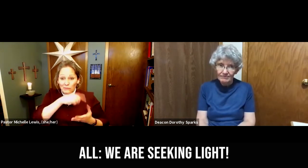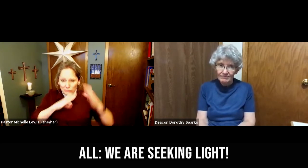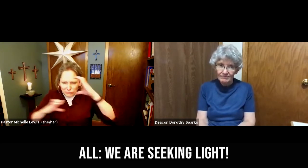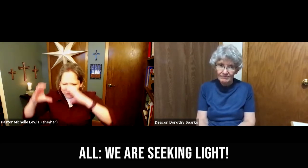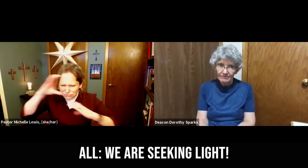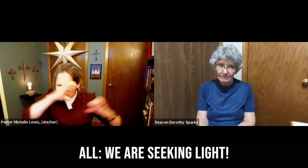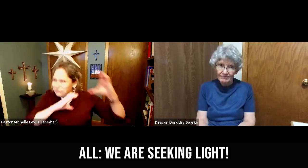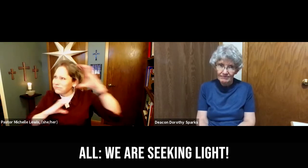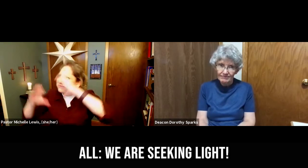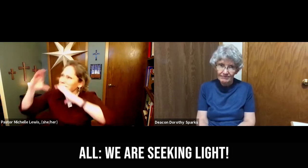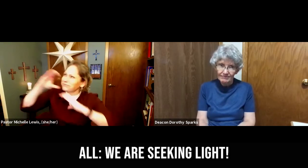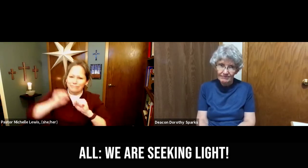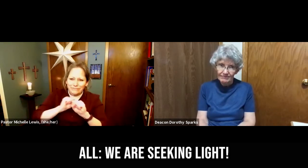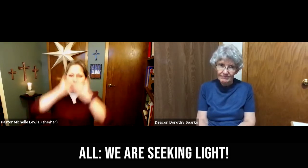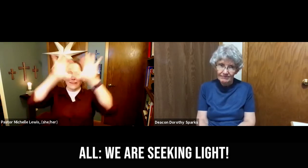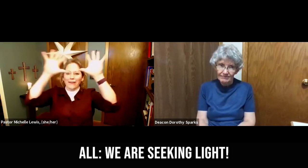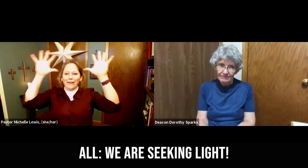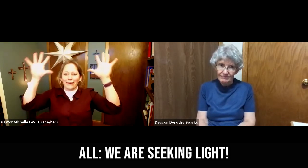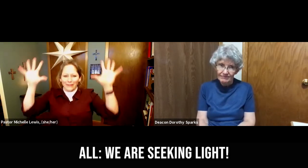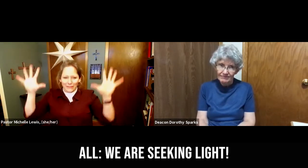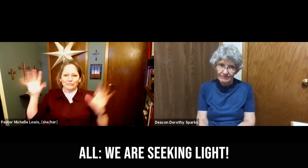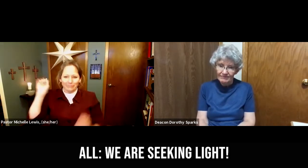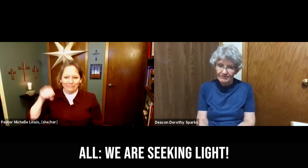we are seeking light.